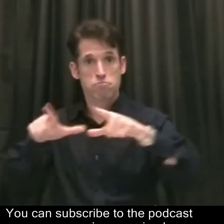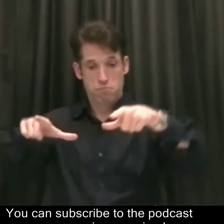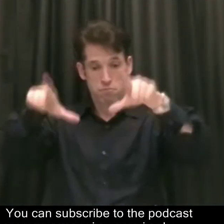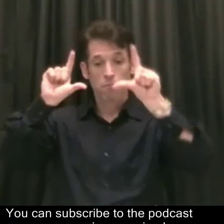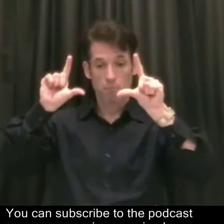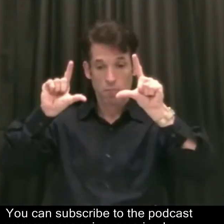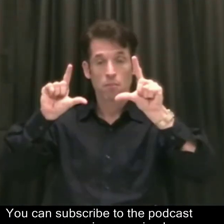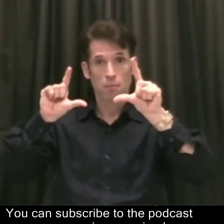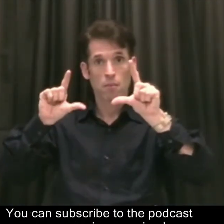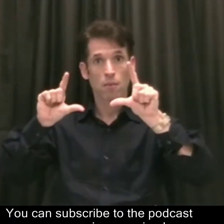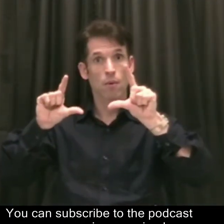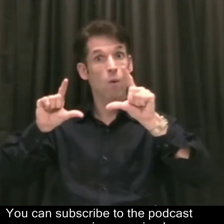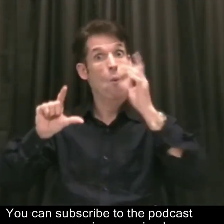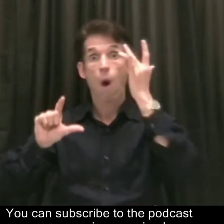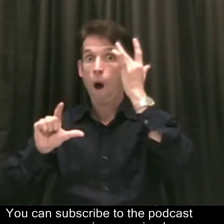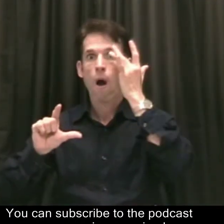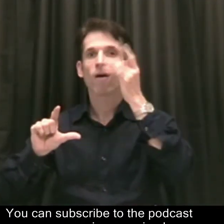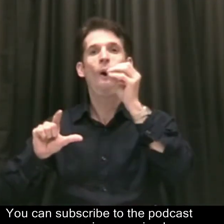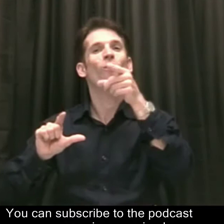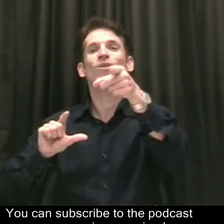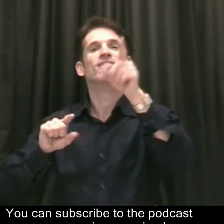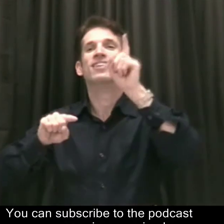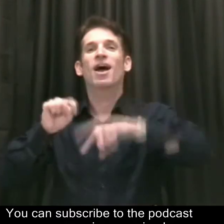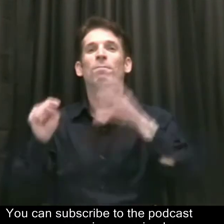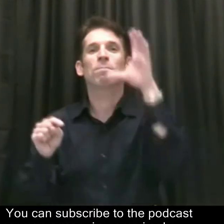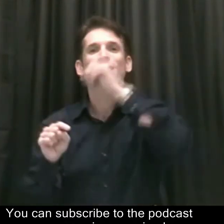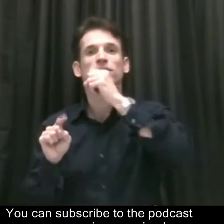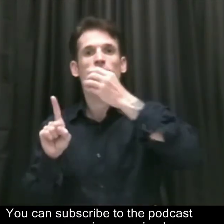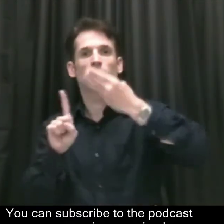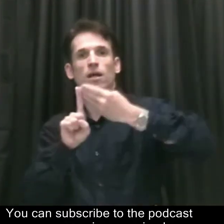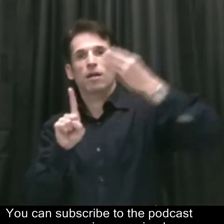You can subscribe to the podcast so you never miss an episode.